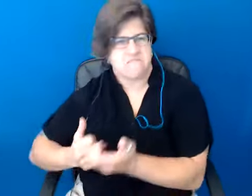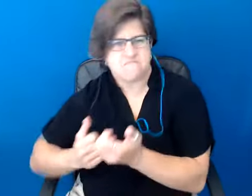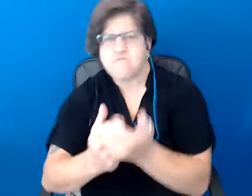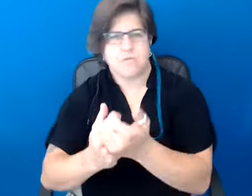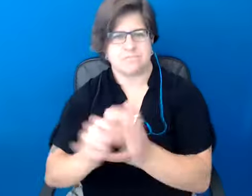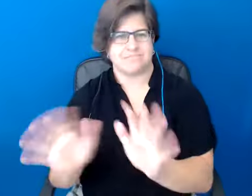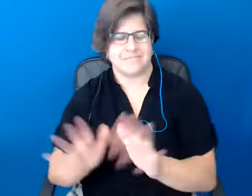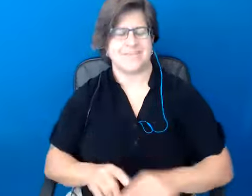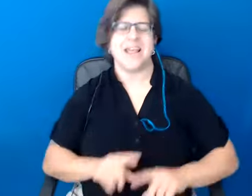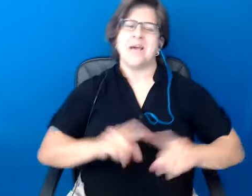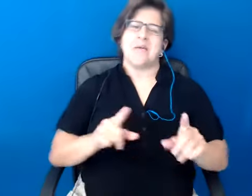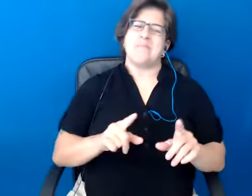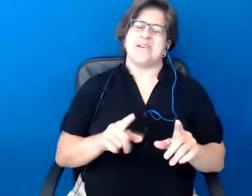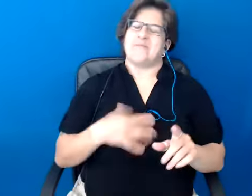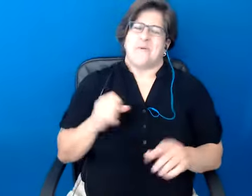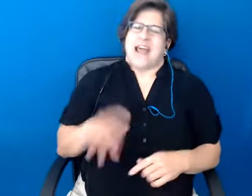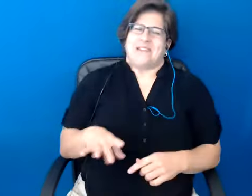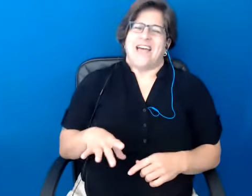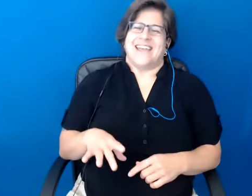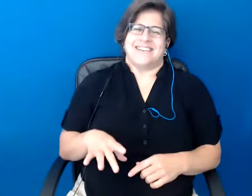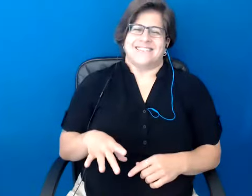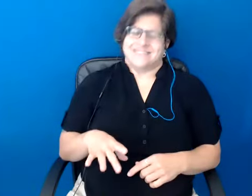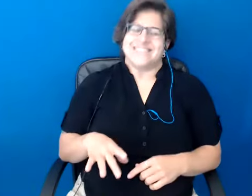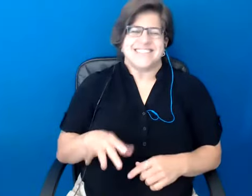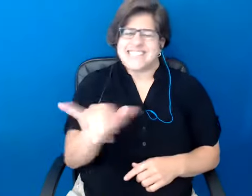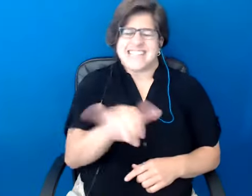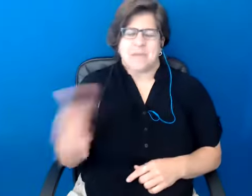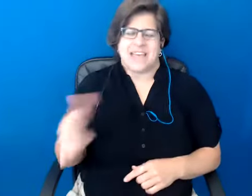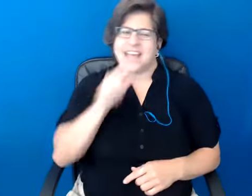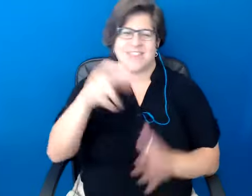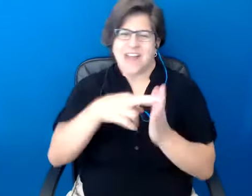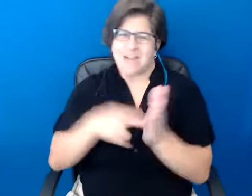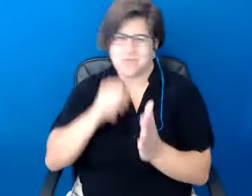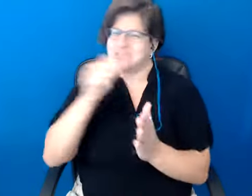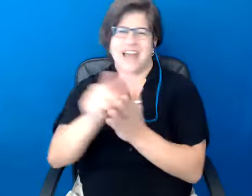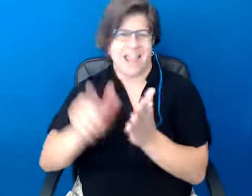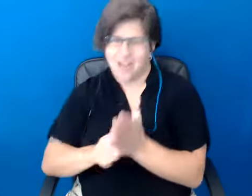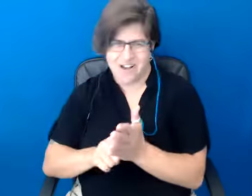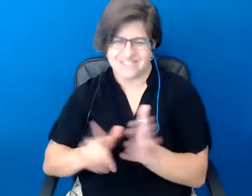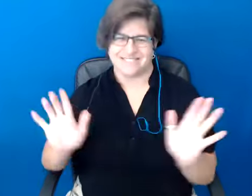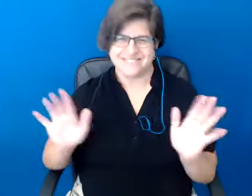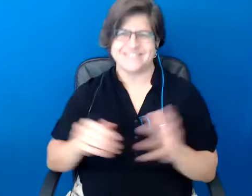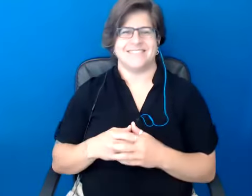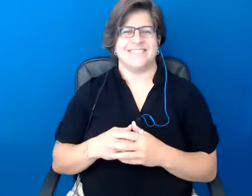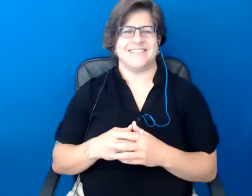principles. They have no authority to be enforced. And what I hate about the traditions is that they're not rules or